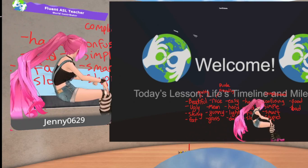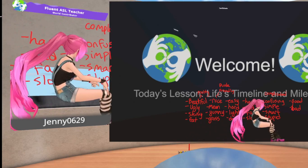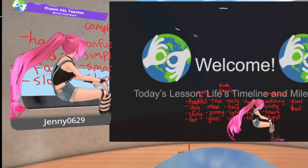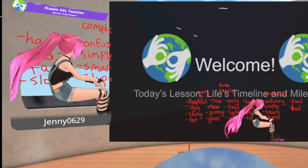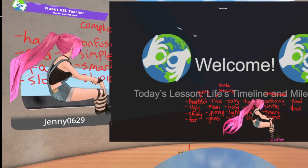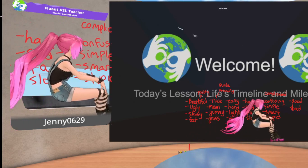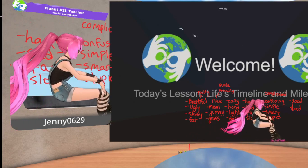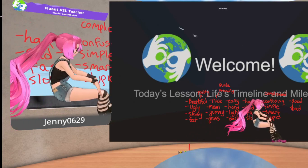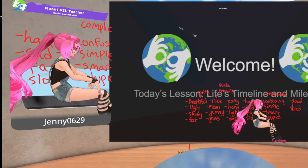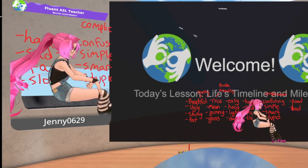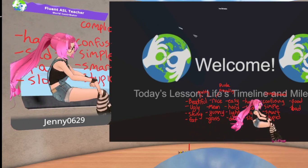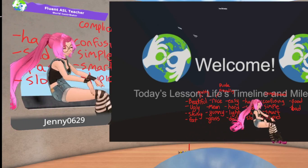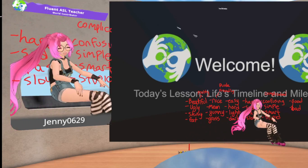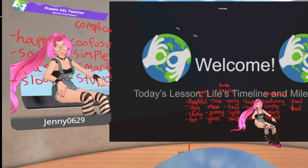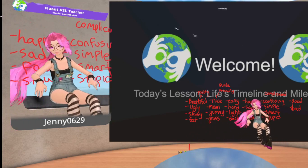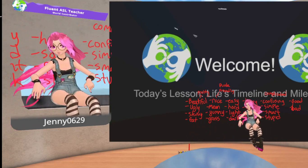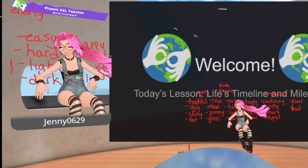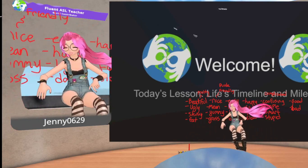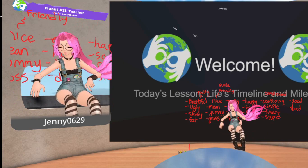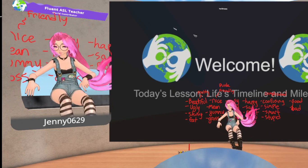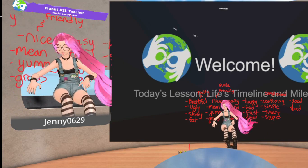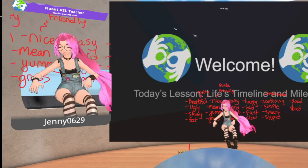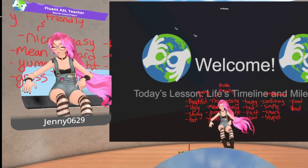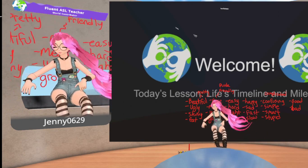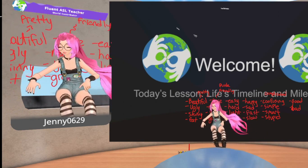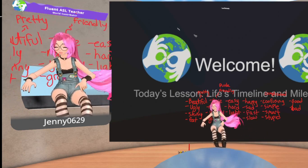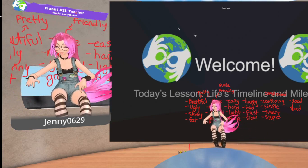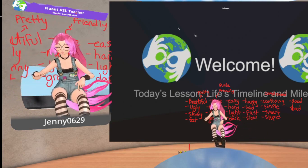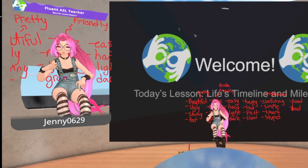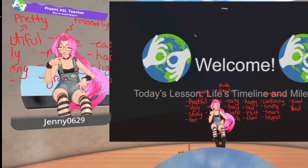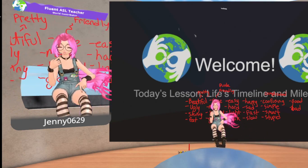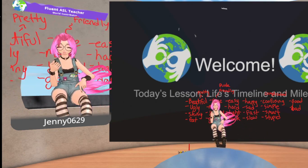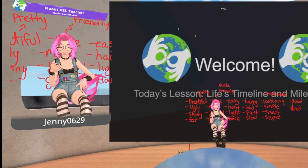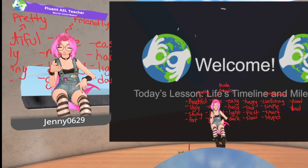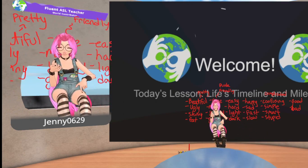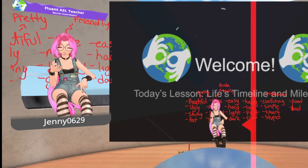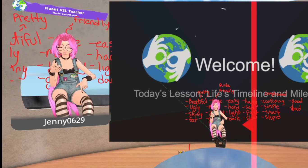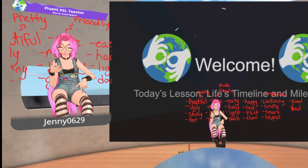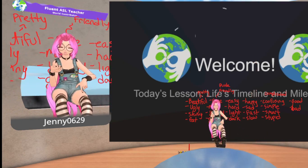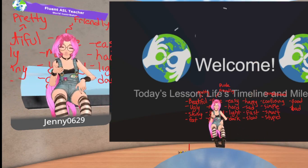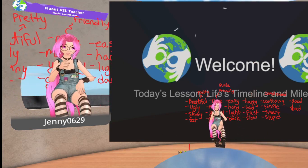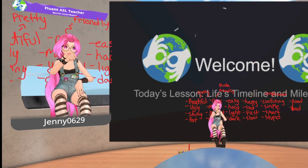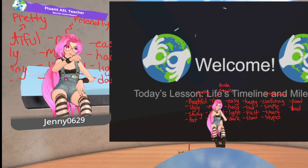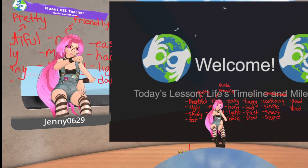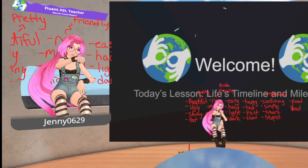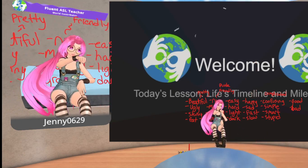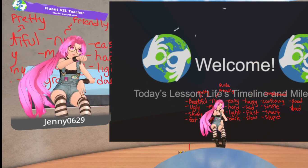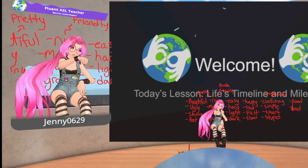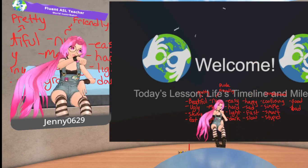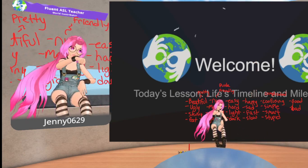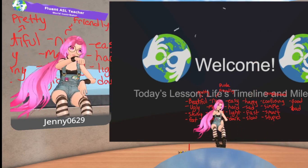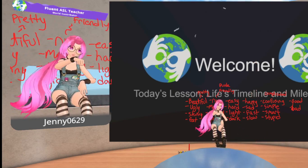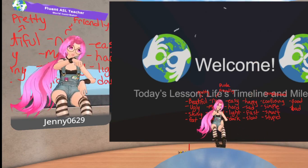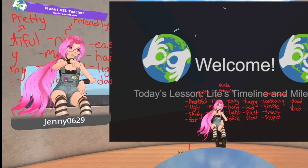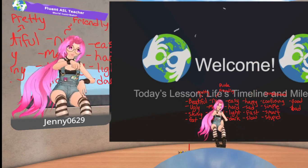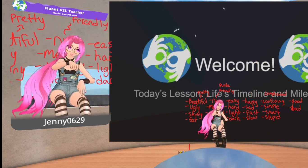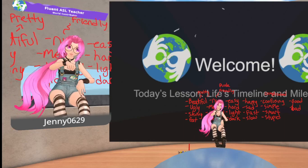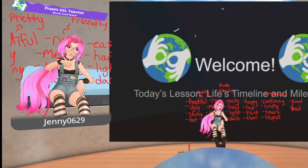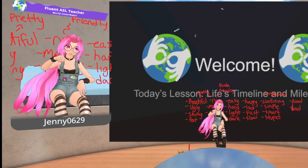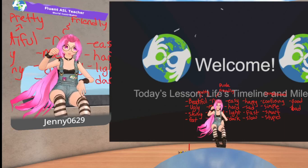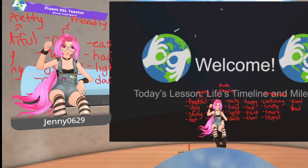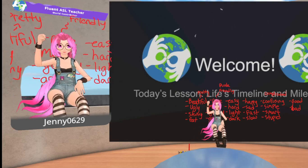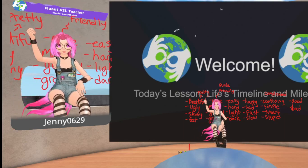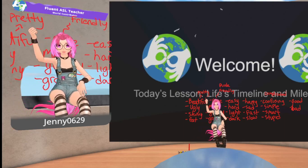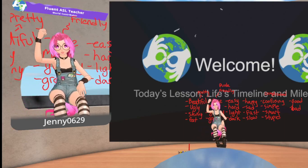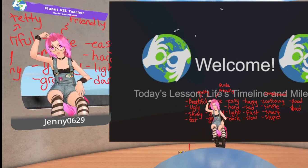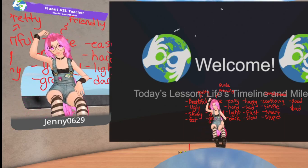And then stupid. There's a few different ways to sign stupid. Have you ever seen somebody say like, knock, knock, knock, is anyone there in your